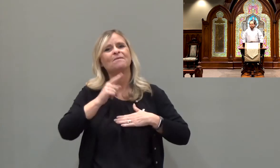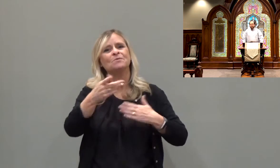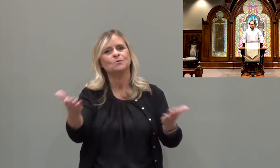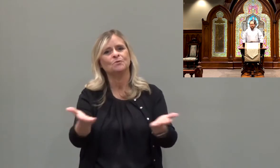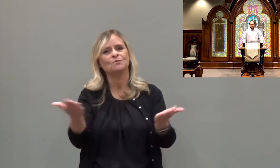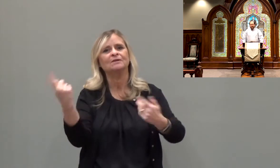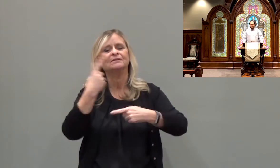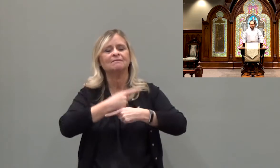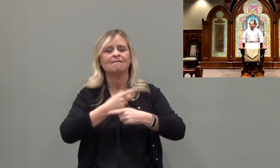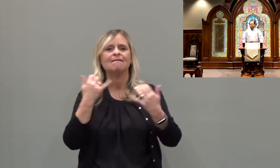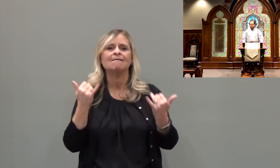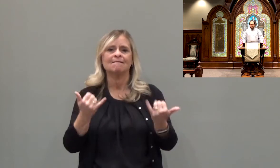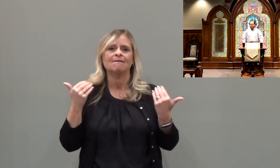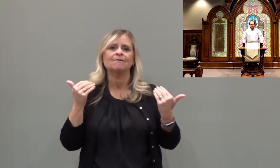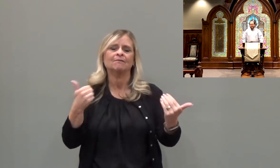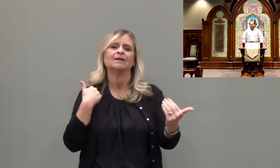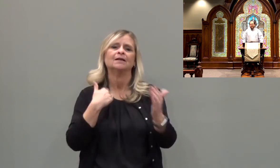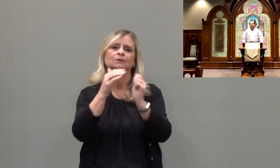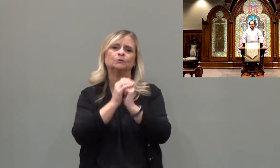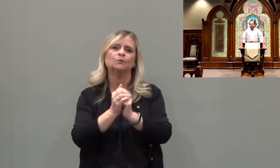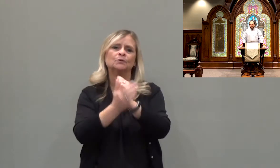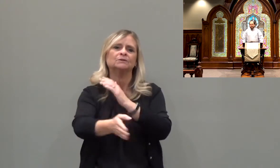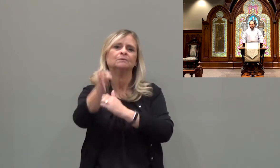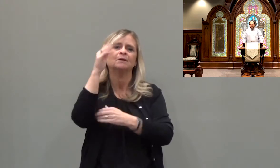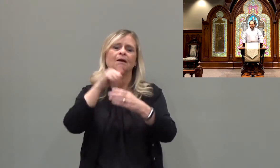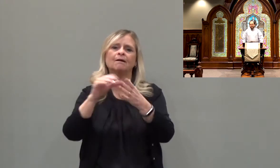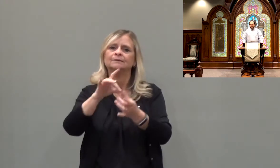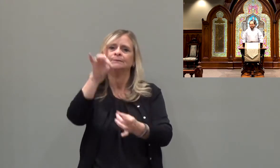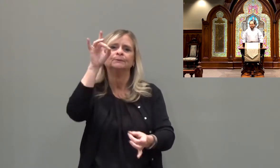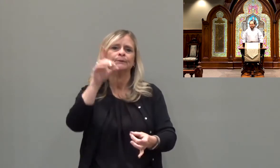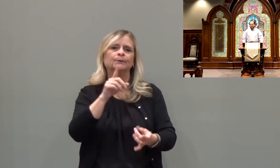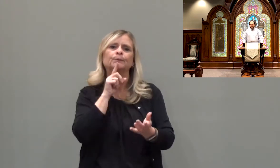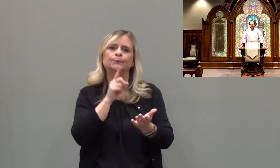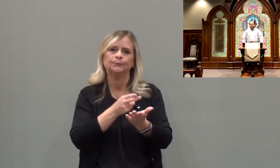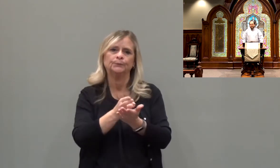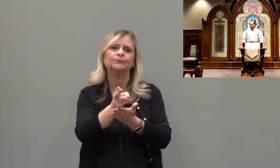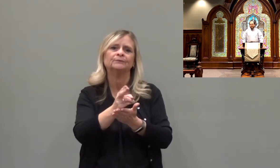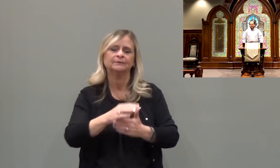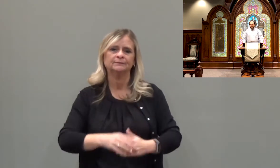let us worship God in spirit and in truth.